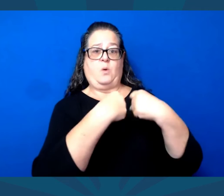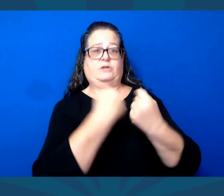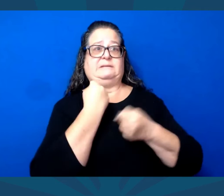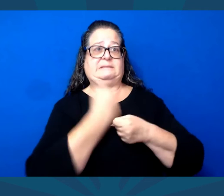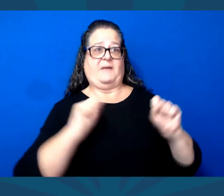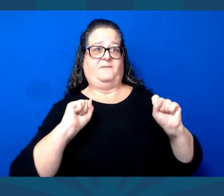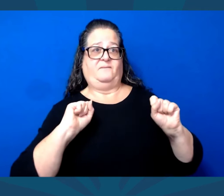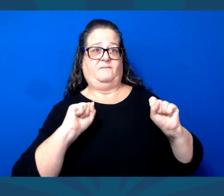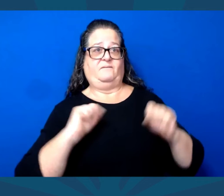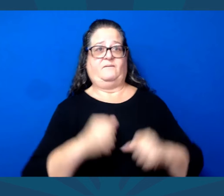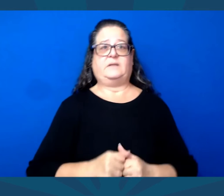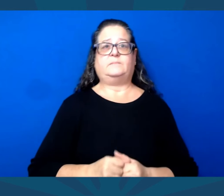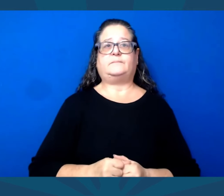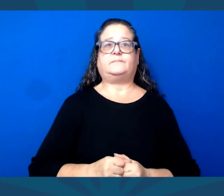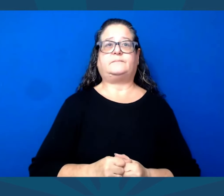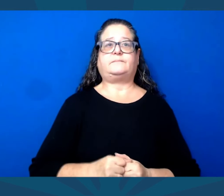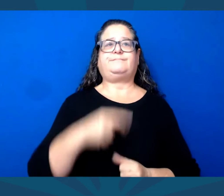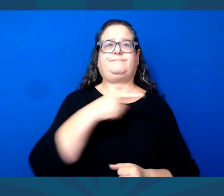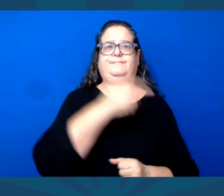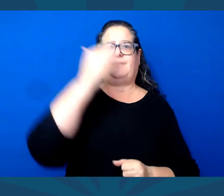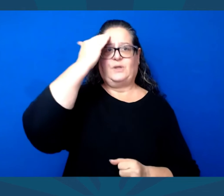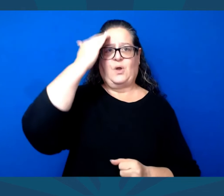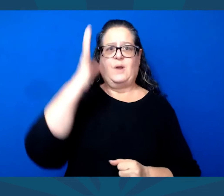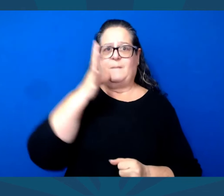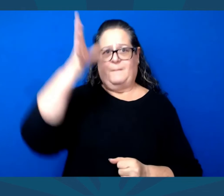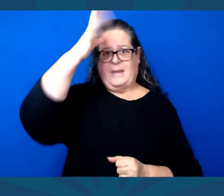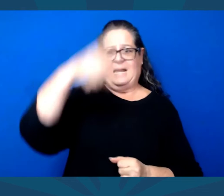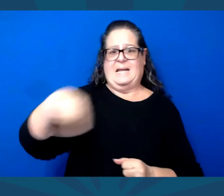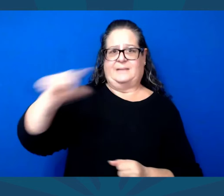and continues to fight for what it needs to keep our border secure.